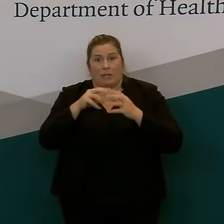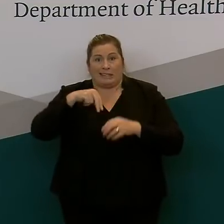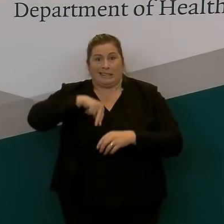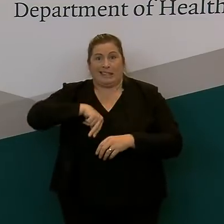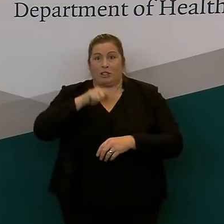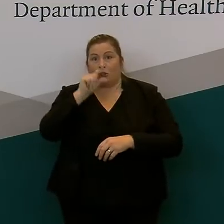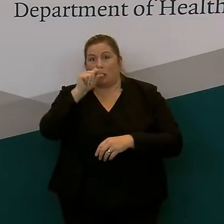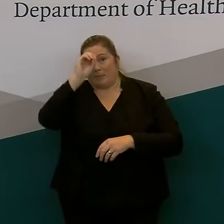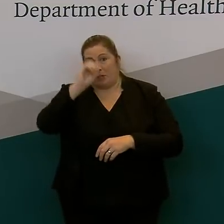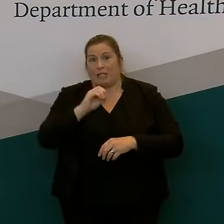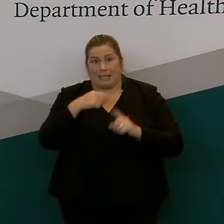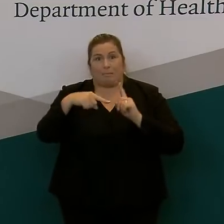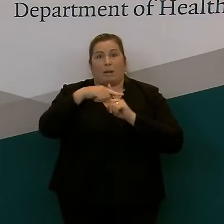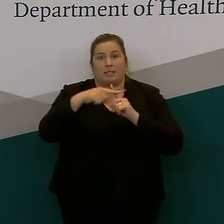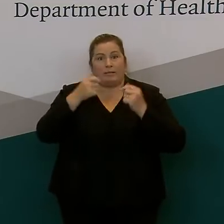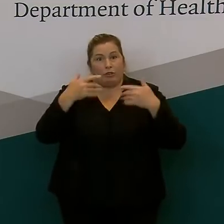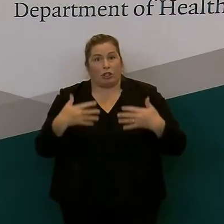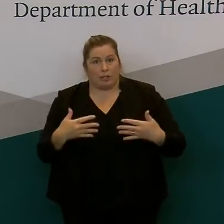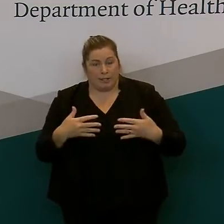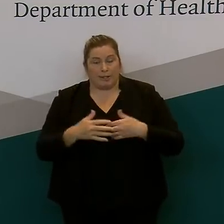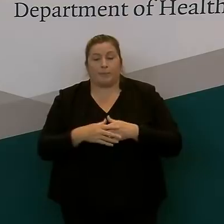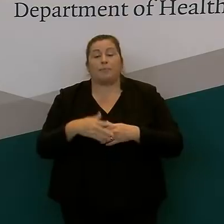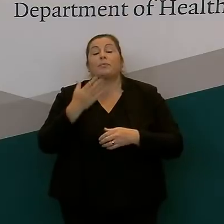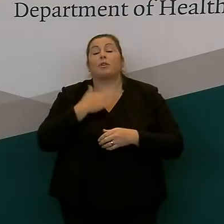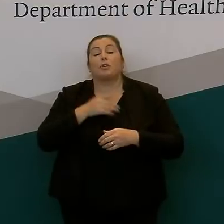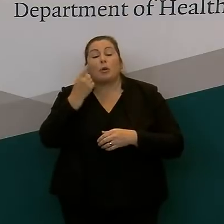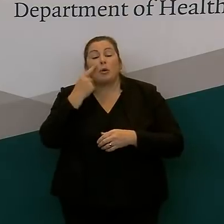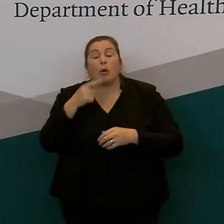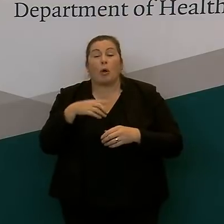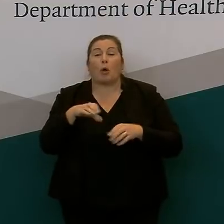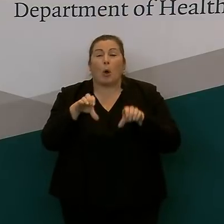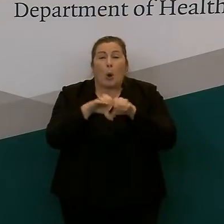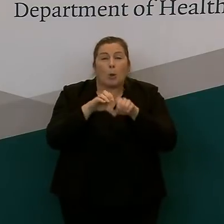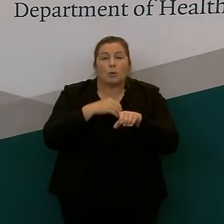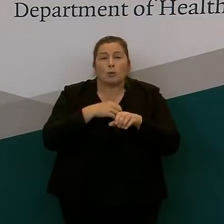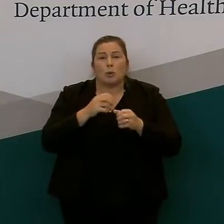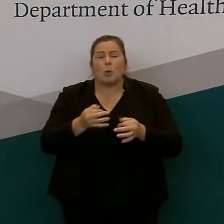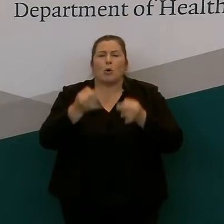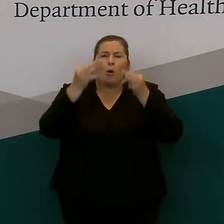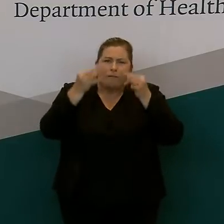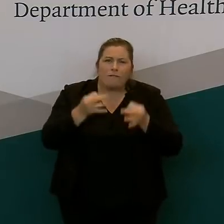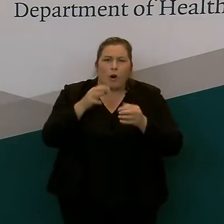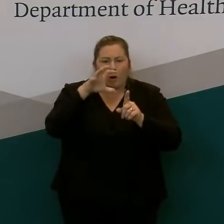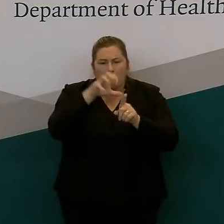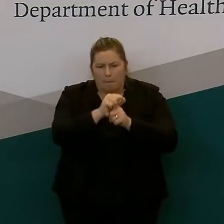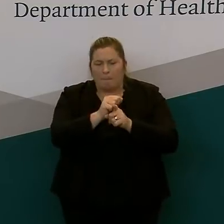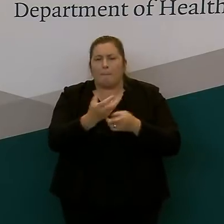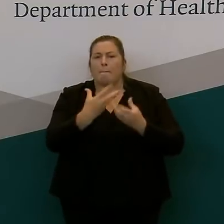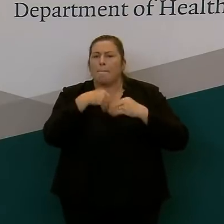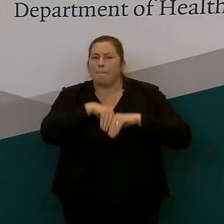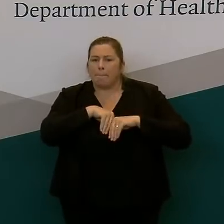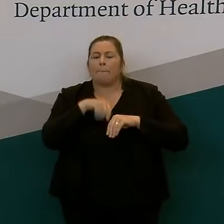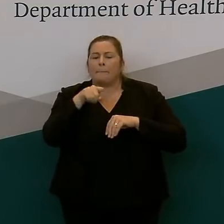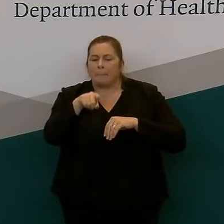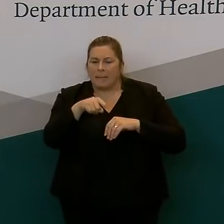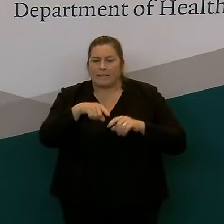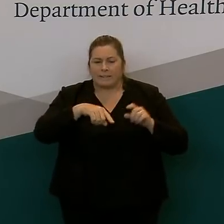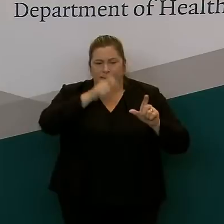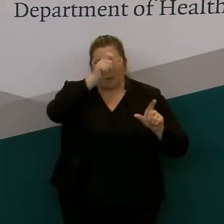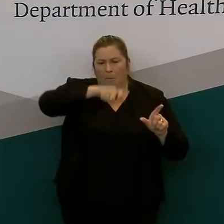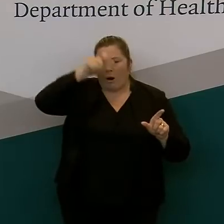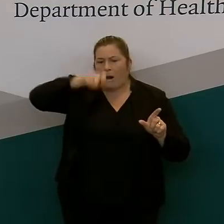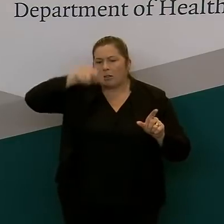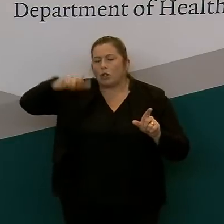tests coming back positive. Just to look more closely at the confirmed cases, you'll be aware, this bar chart is showing the number